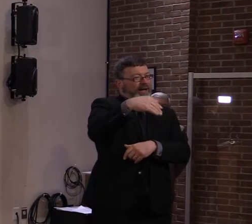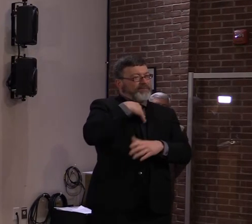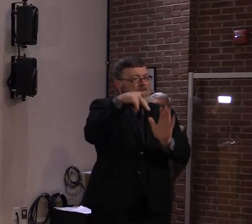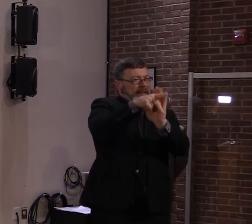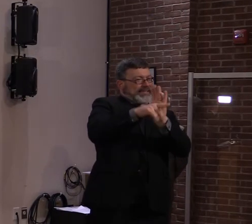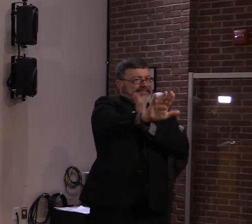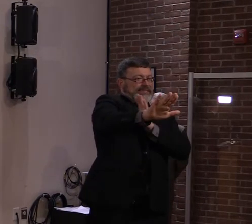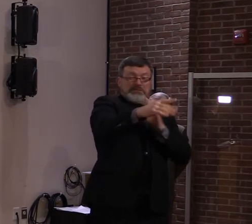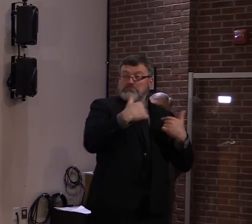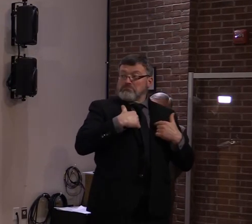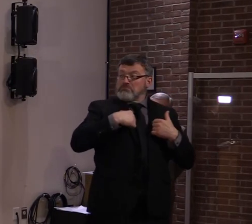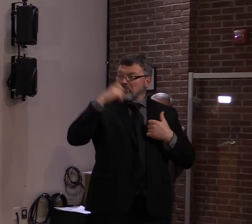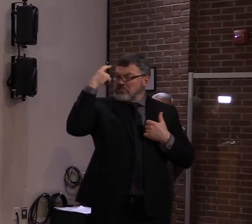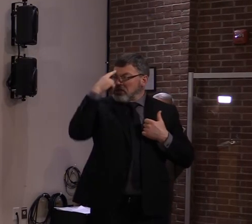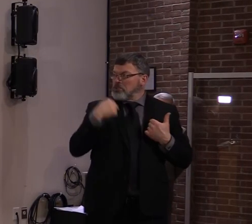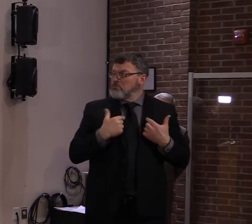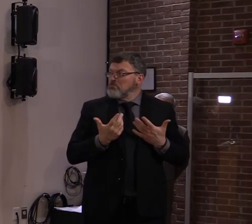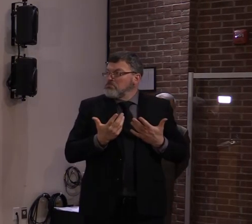All right.